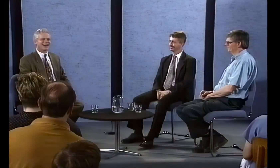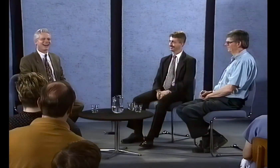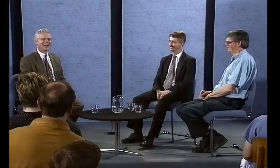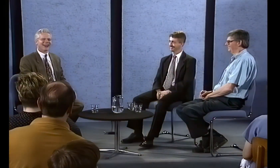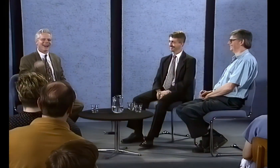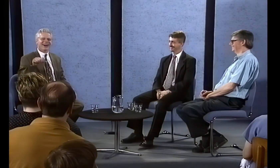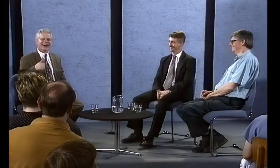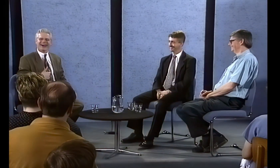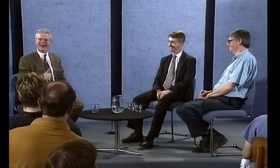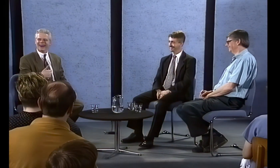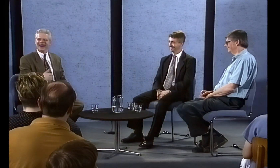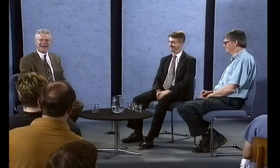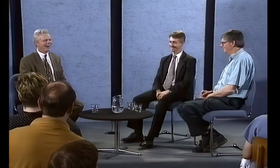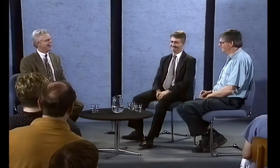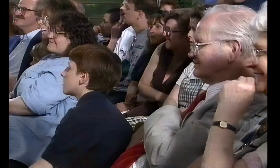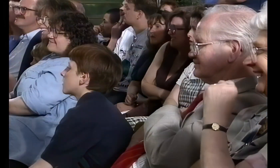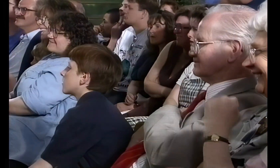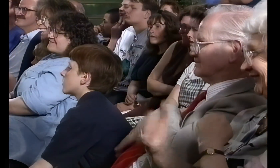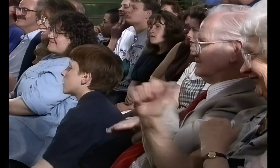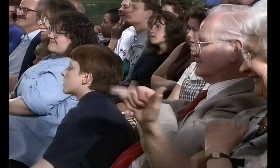to Wales. Great, Ian.